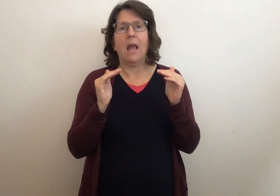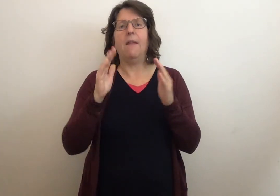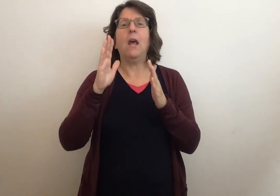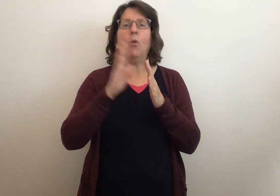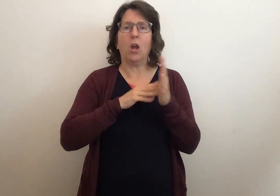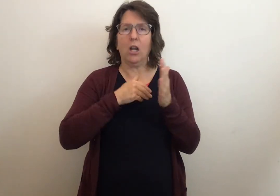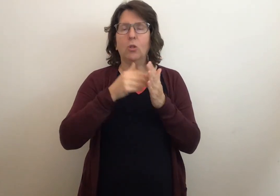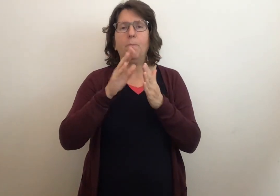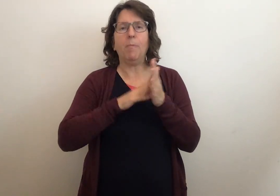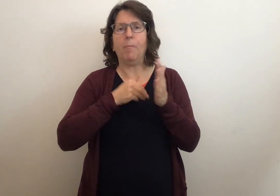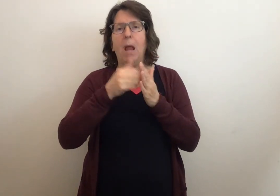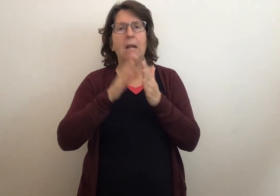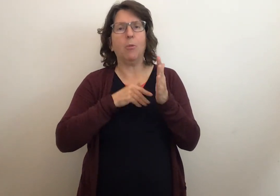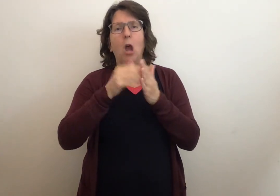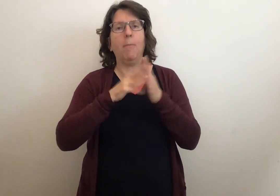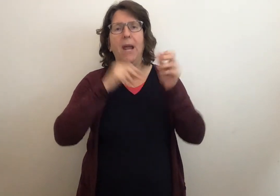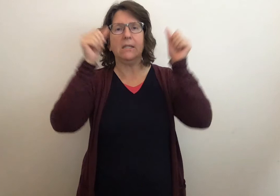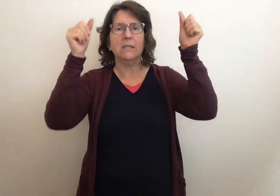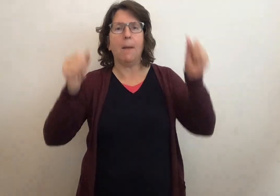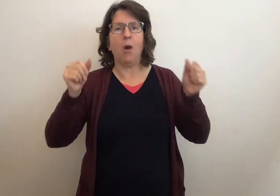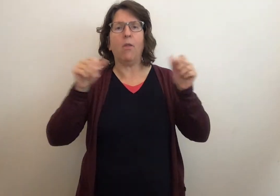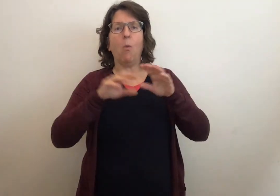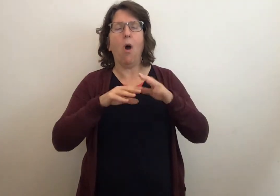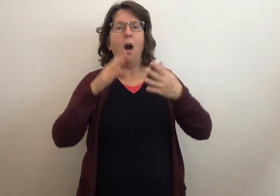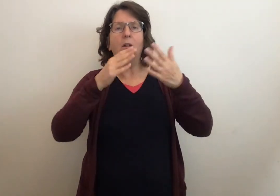and then we're going to put our paintings up on the wall,